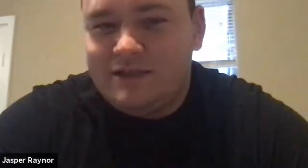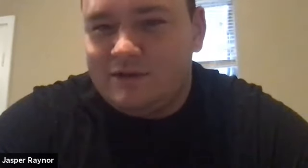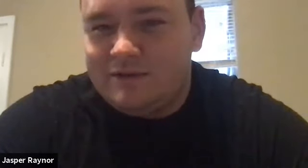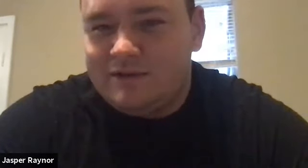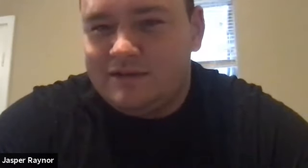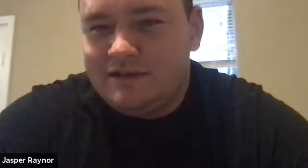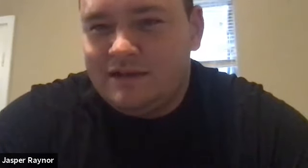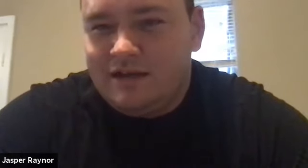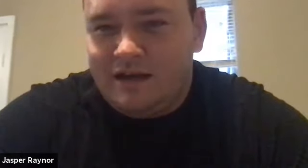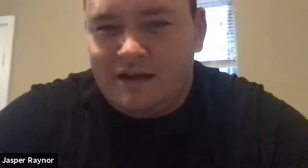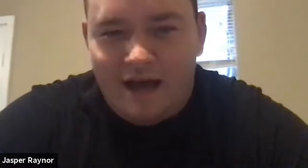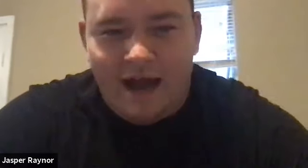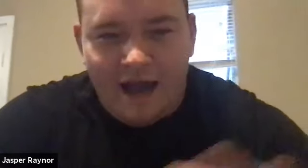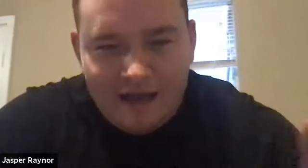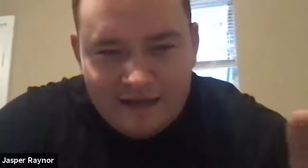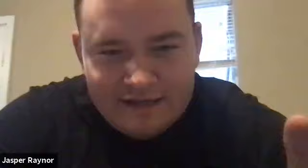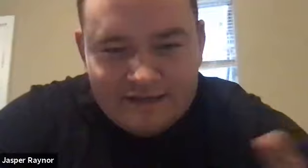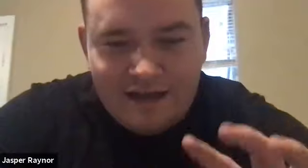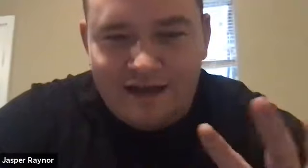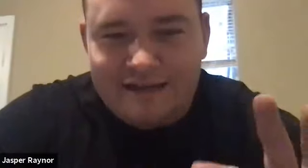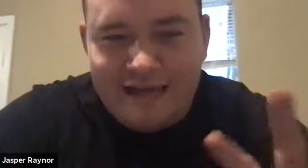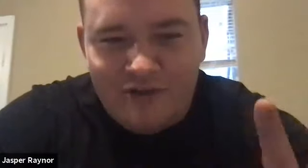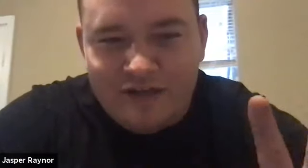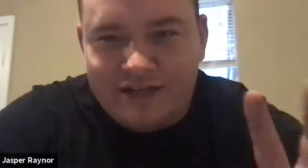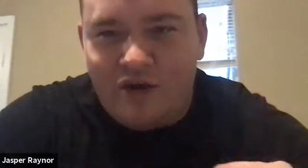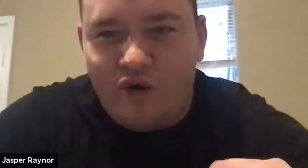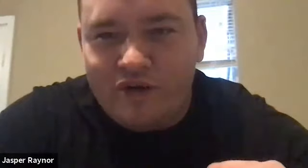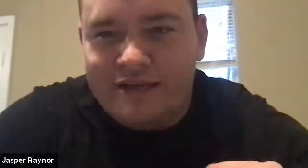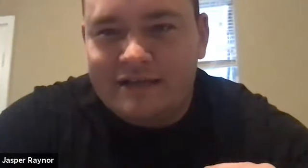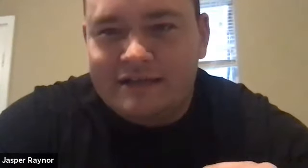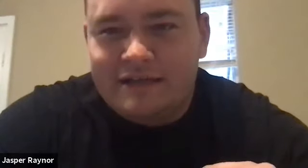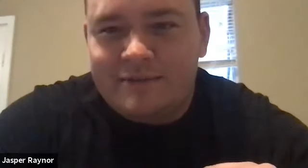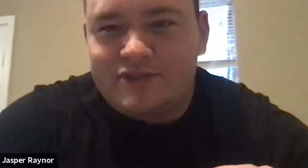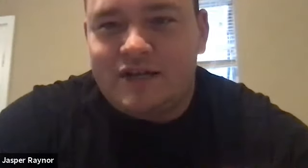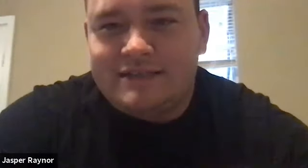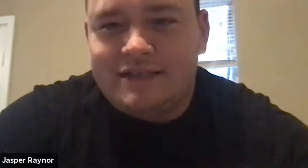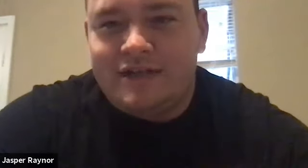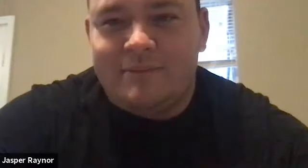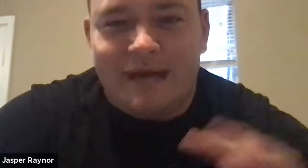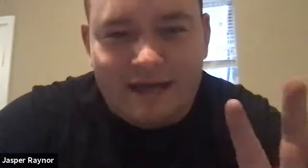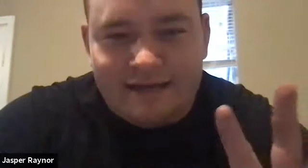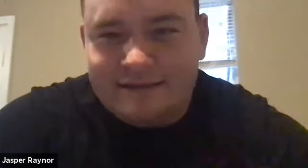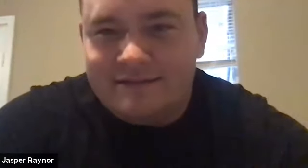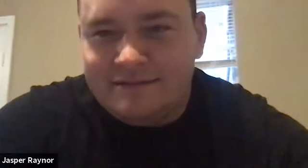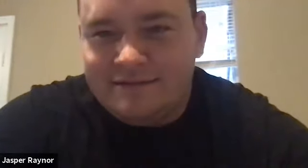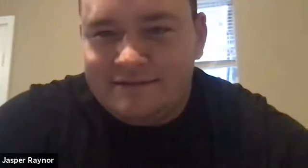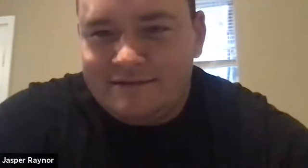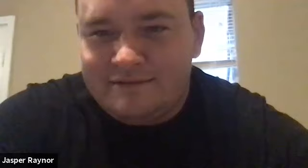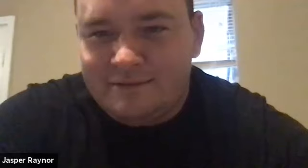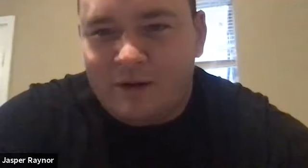don't we? Mhm. Hi, Carrie, Corey. I'm not sure how to say your name, but hi.